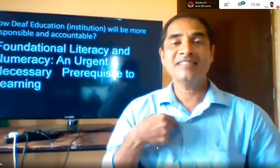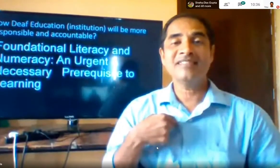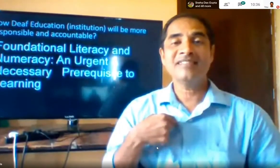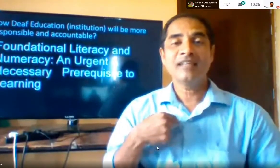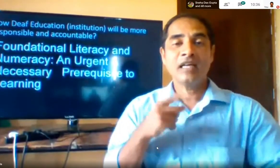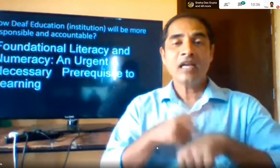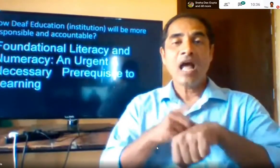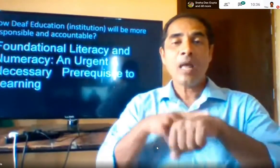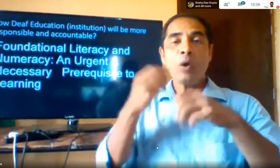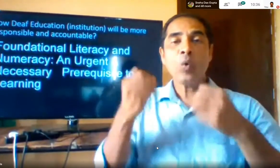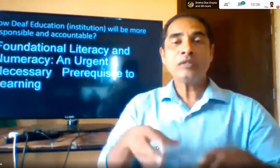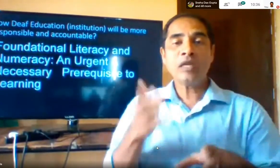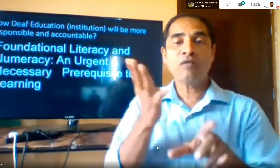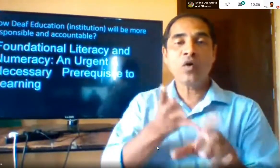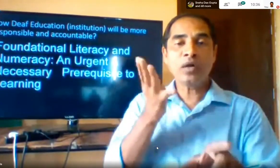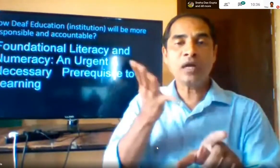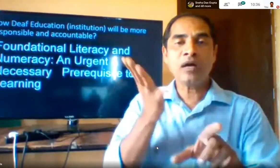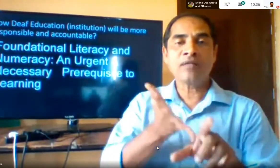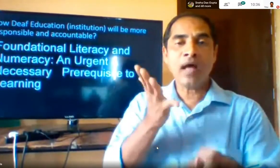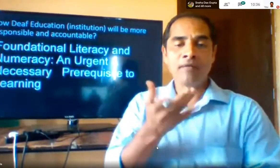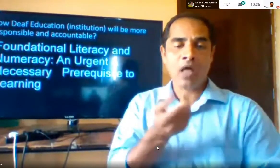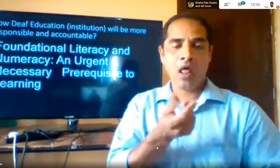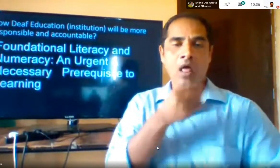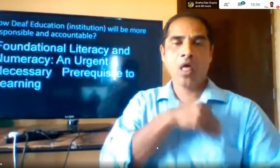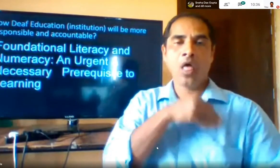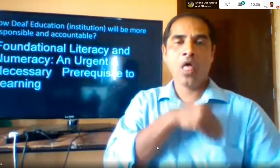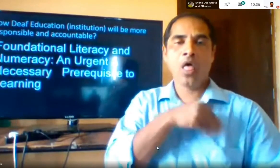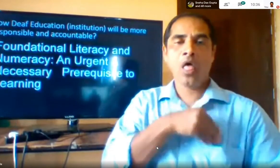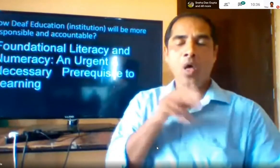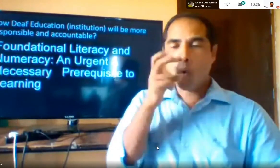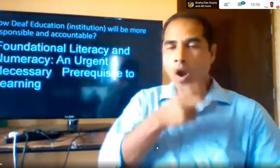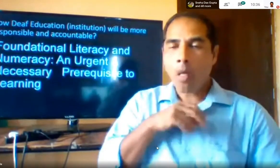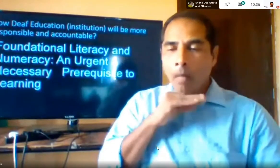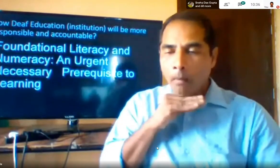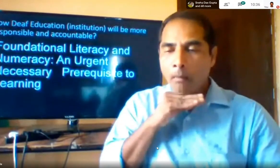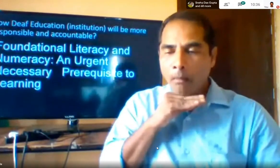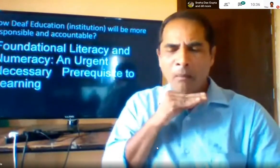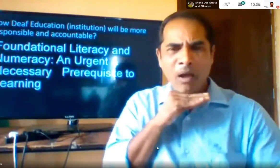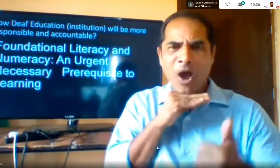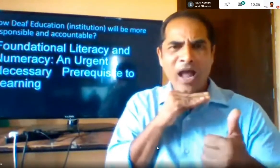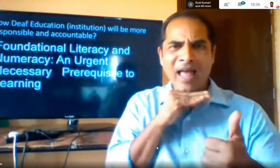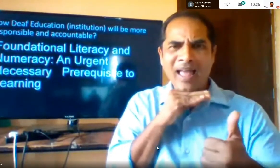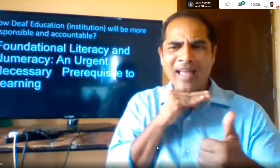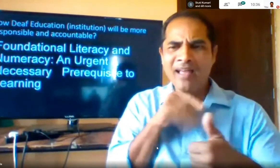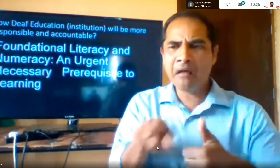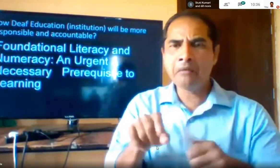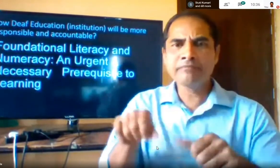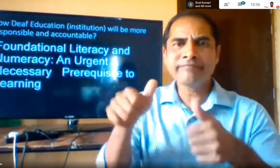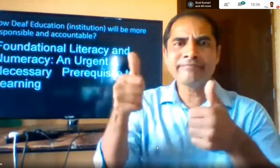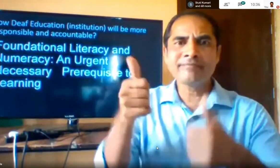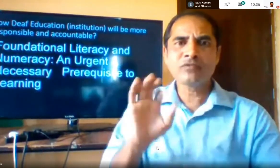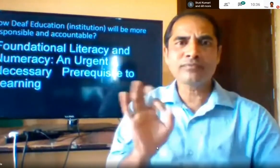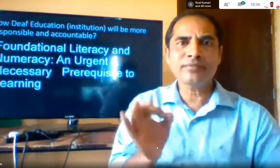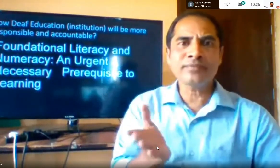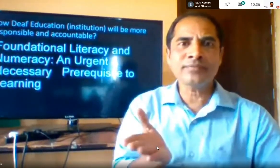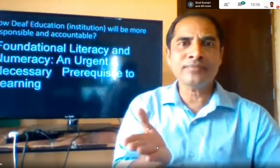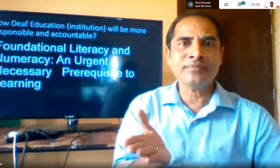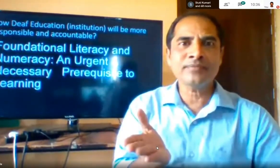language, then who is punishable there? 4-5 years we will be teaching them oralism and we will be getting